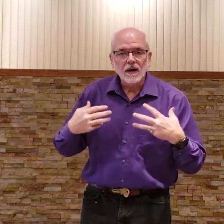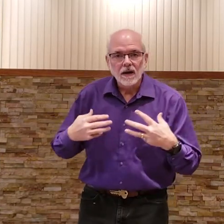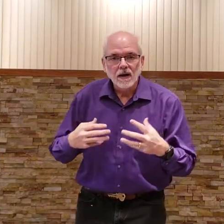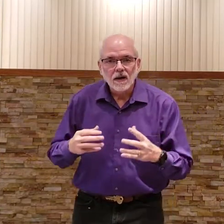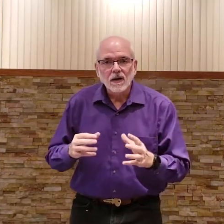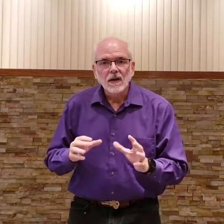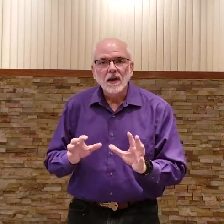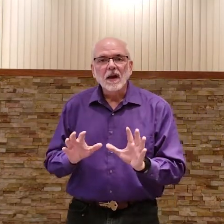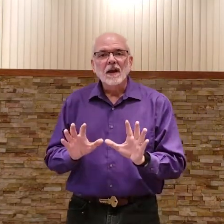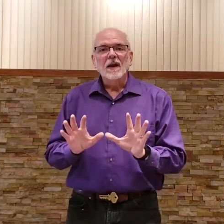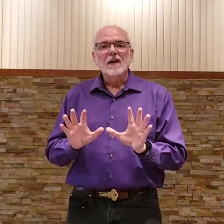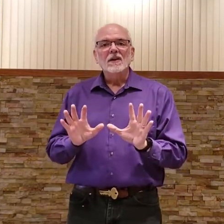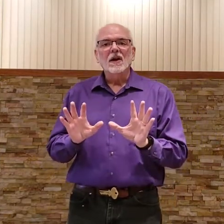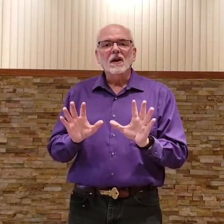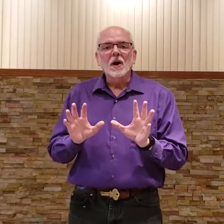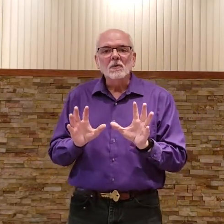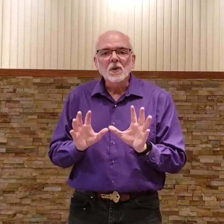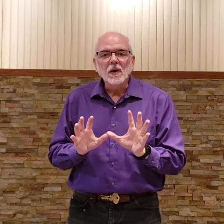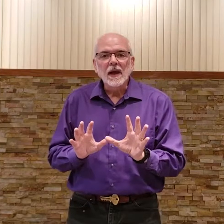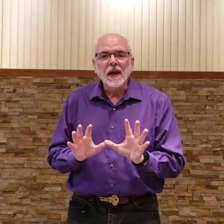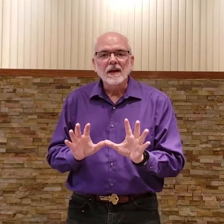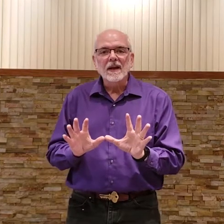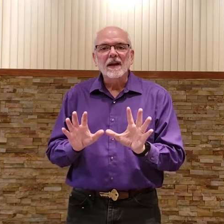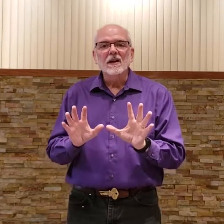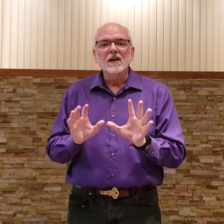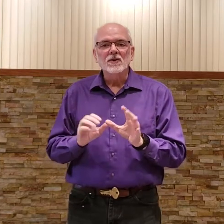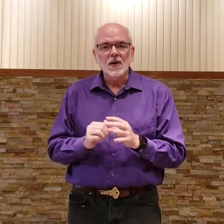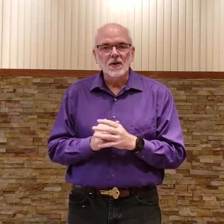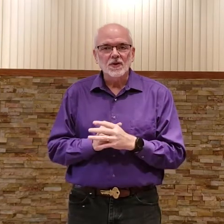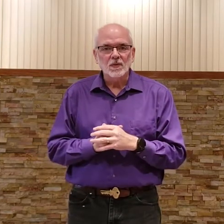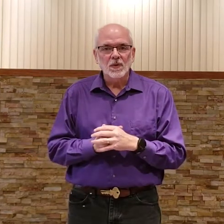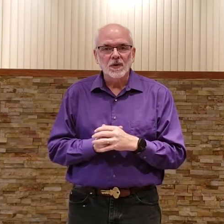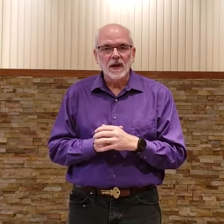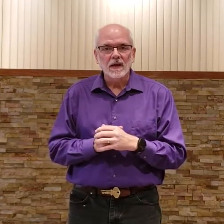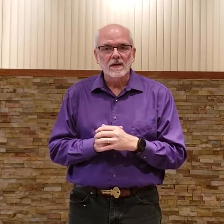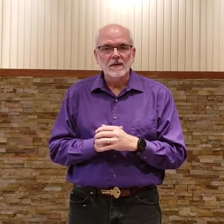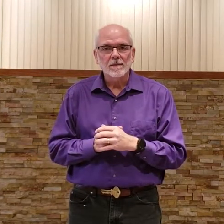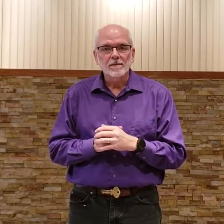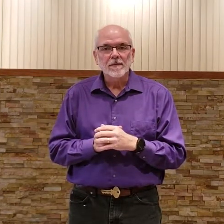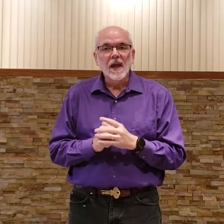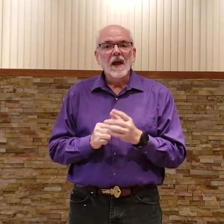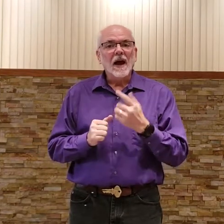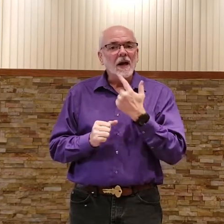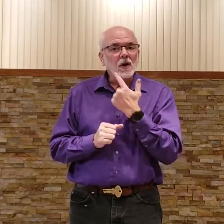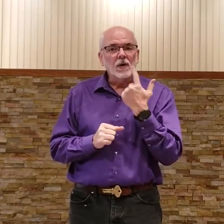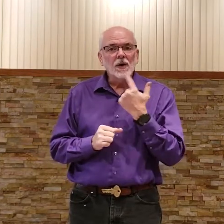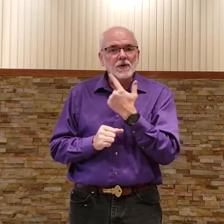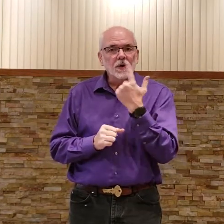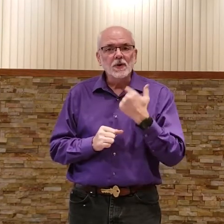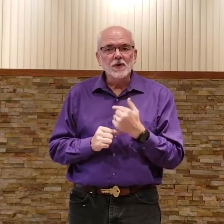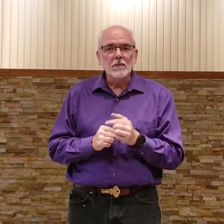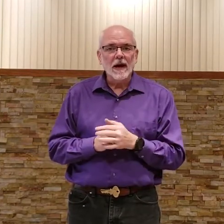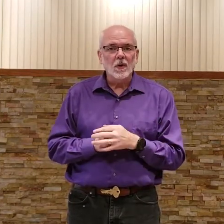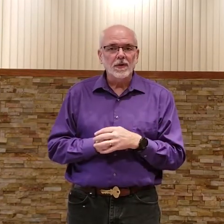to communicate in conjunction with your hands. I encourage you to use your mouth.